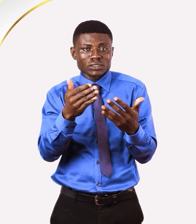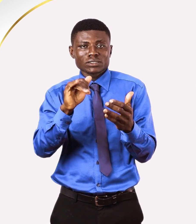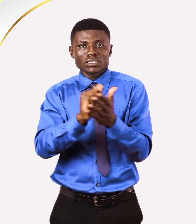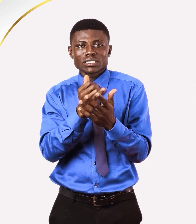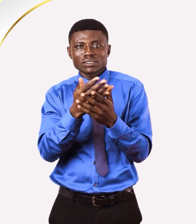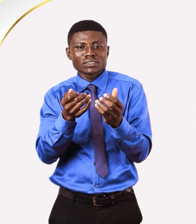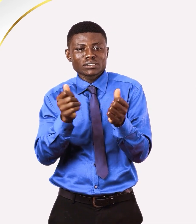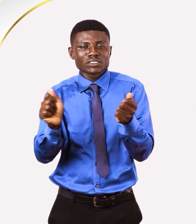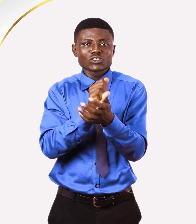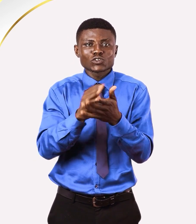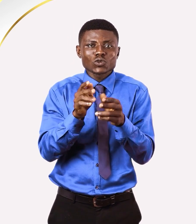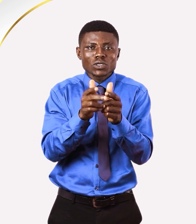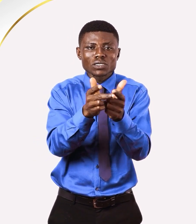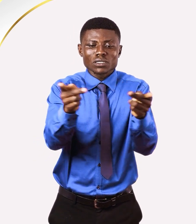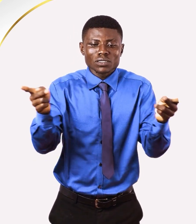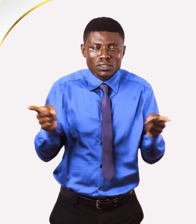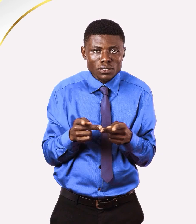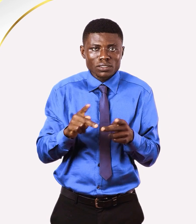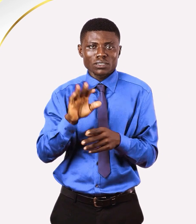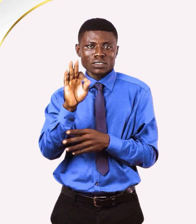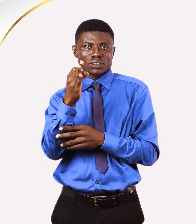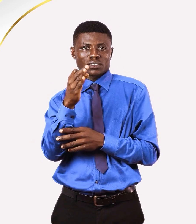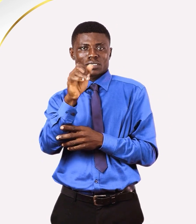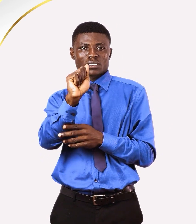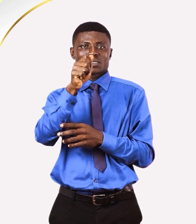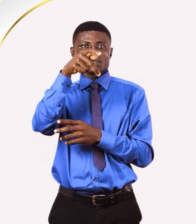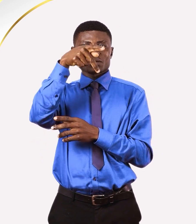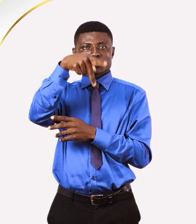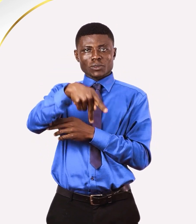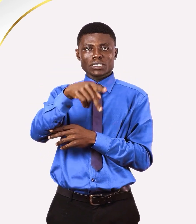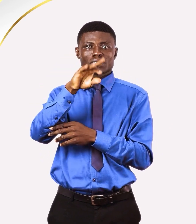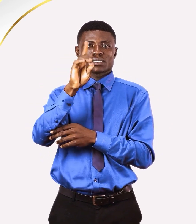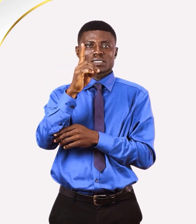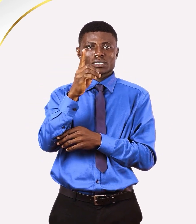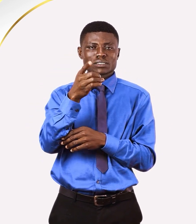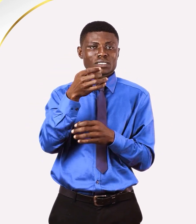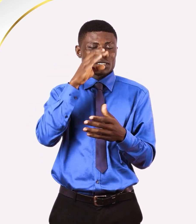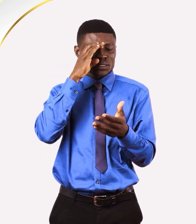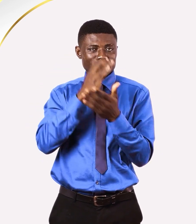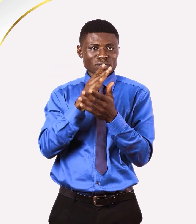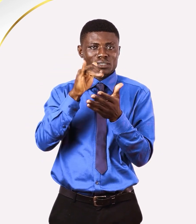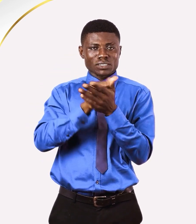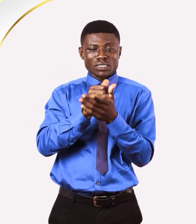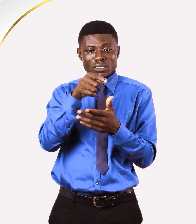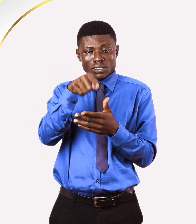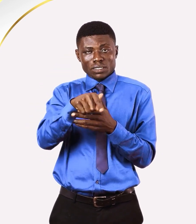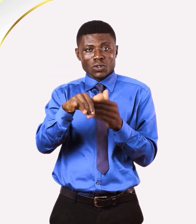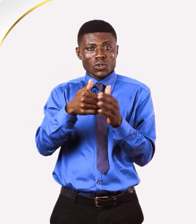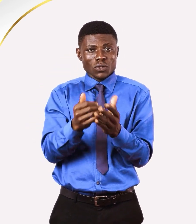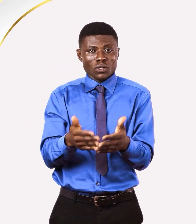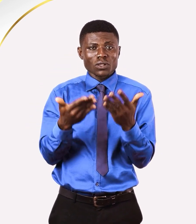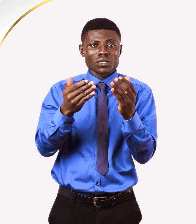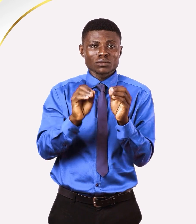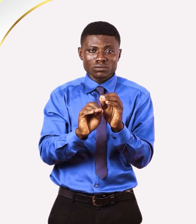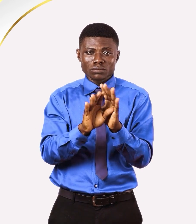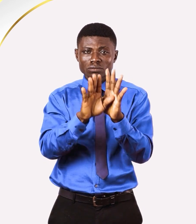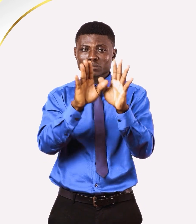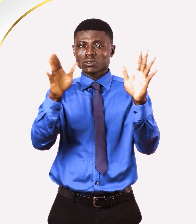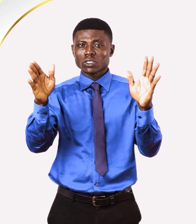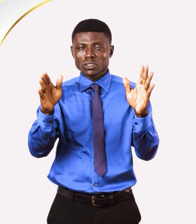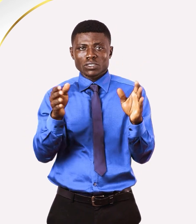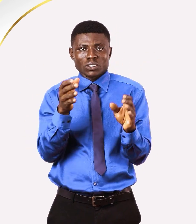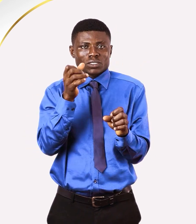of weapons of mass destruction. 9. Appendix D. Glossary. This glossary